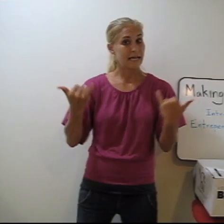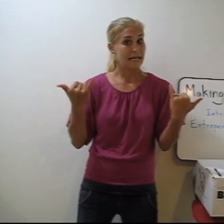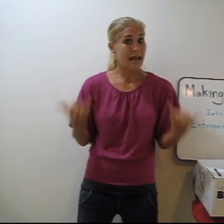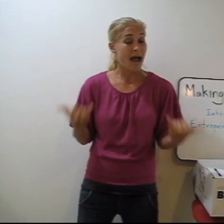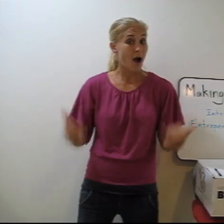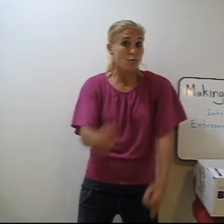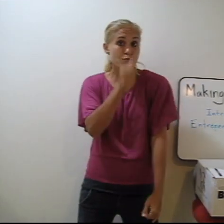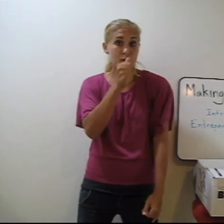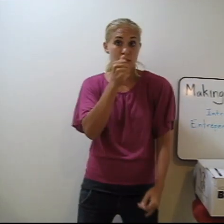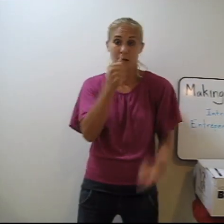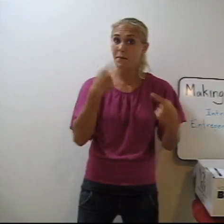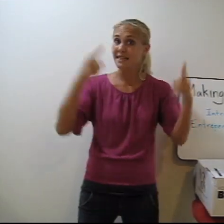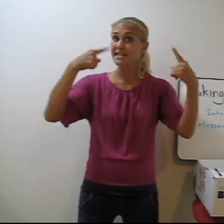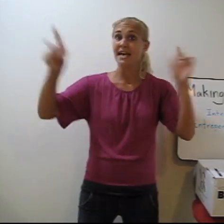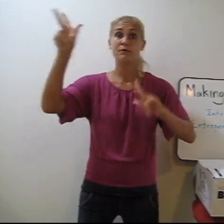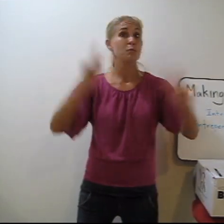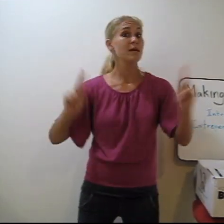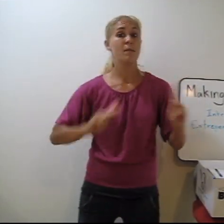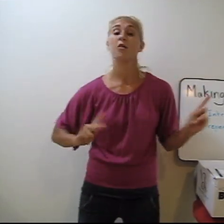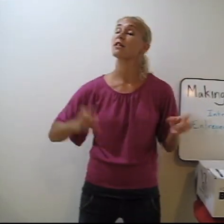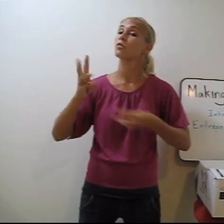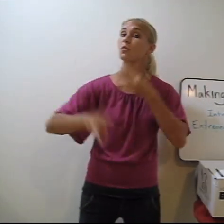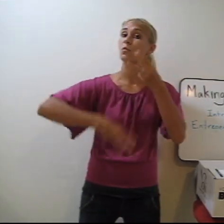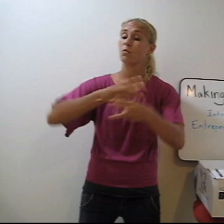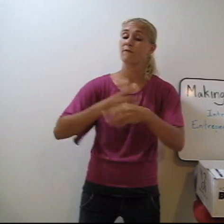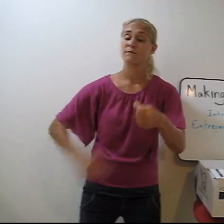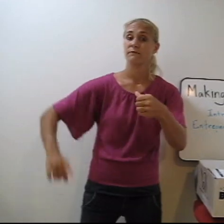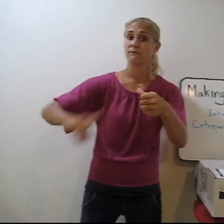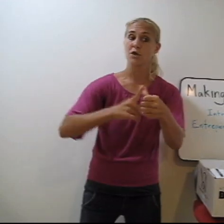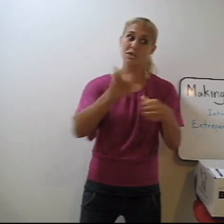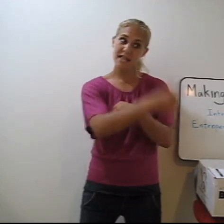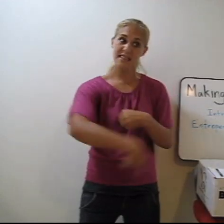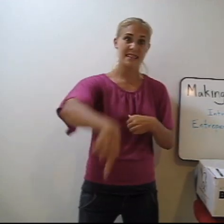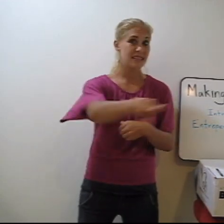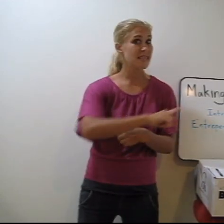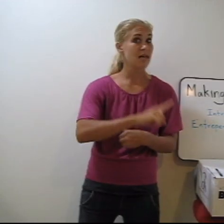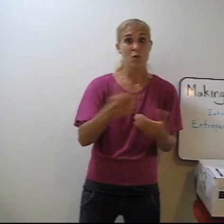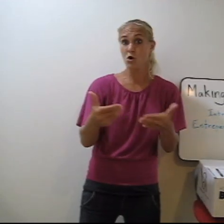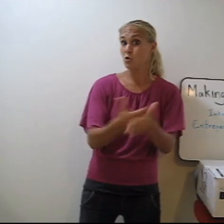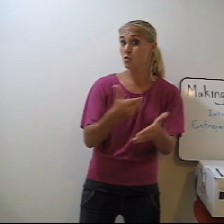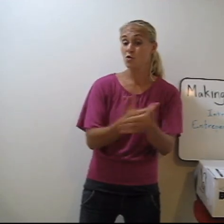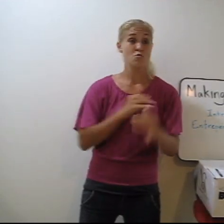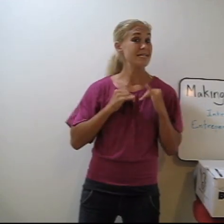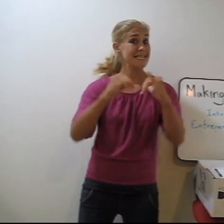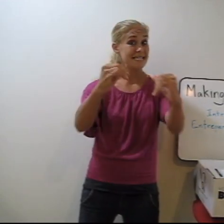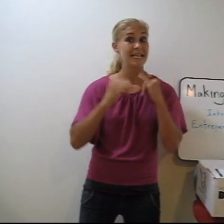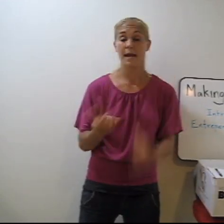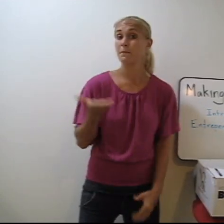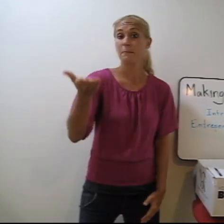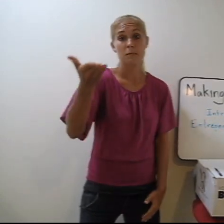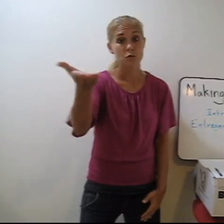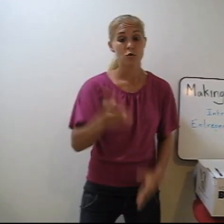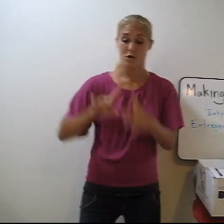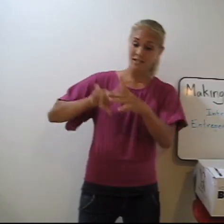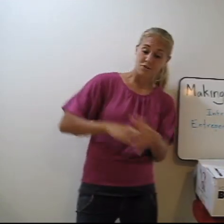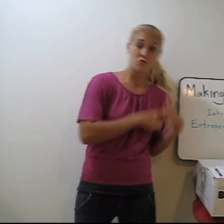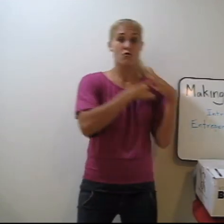the most successful people in the world. First of all, they were all once a newbie, just like you, just getting started. And